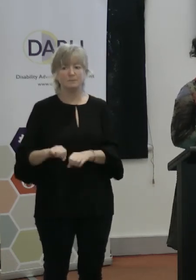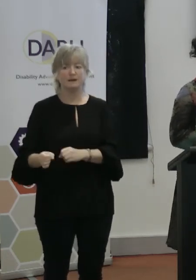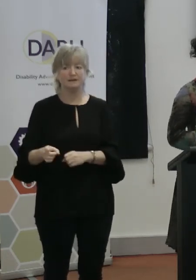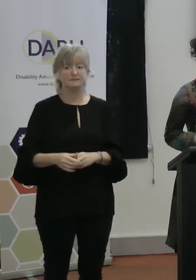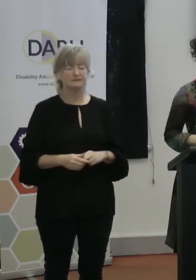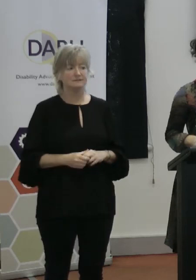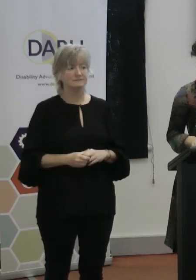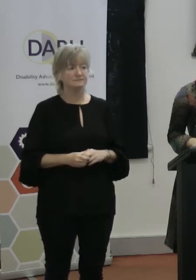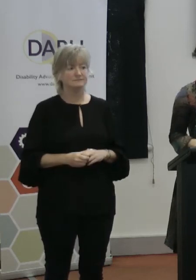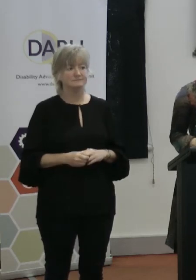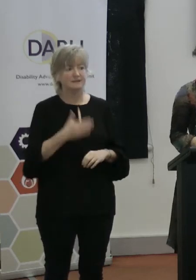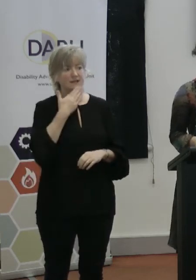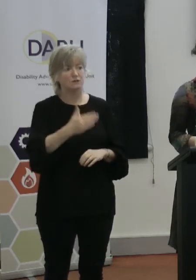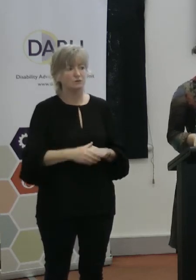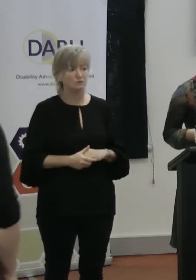Okay, thanks very much.